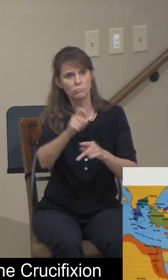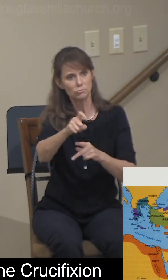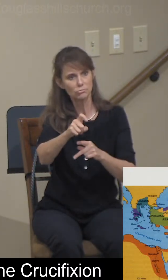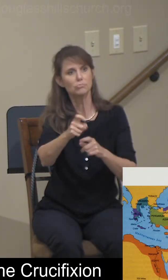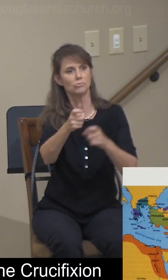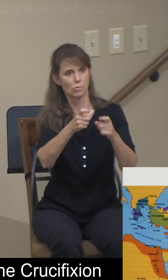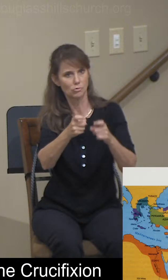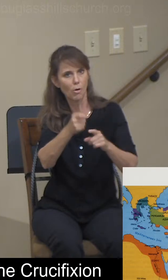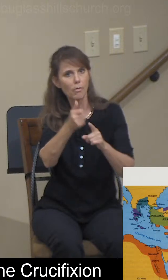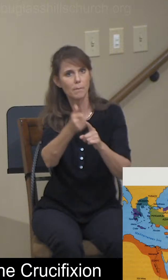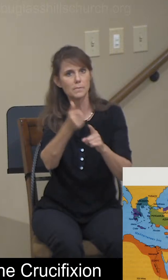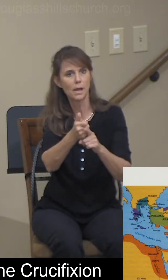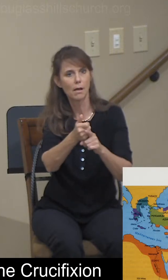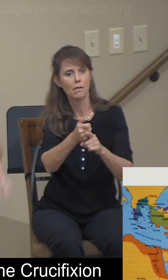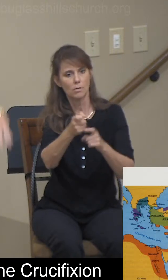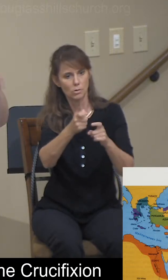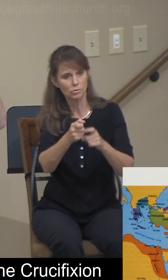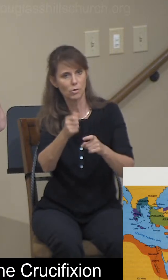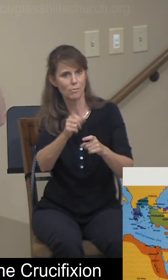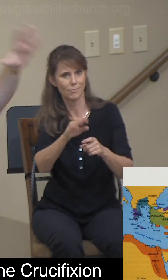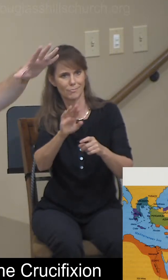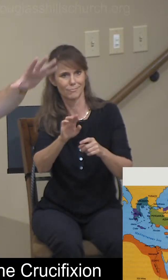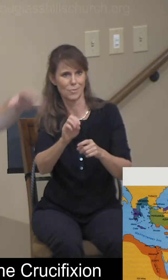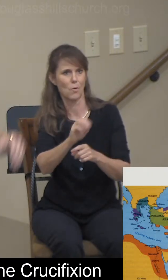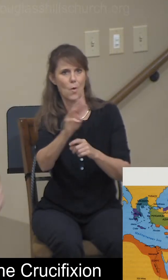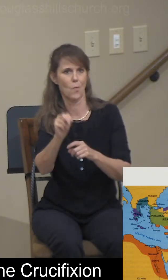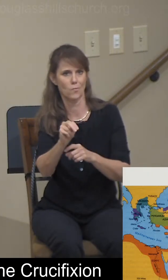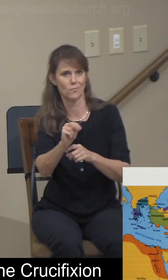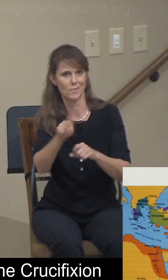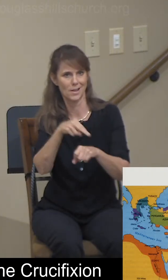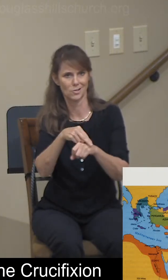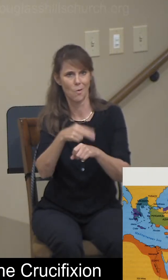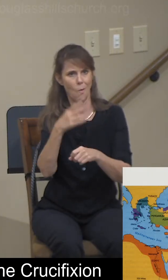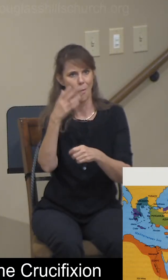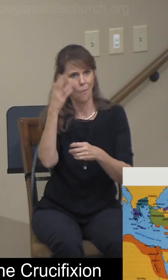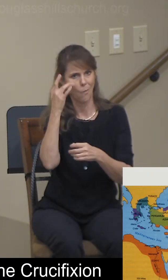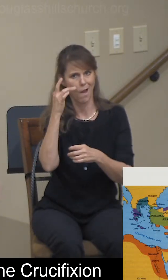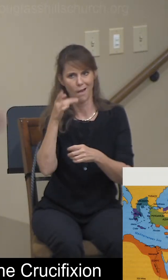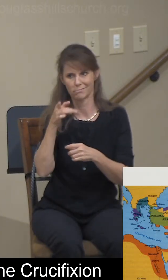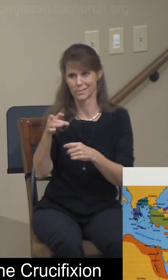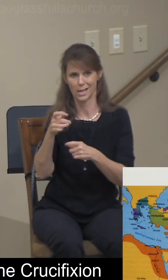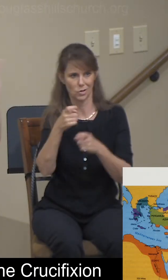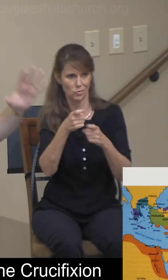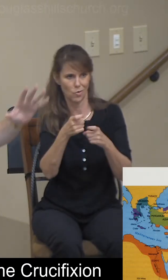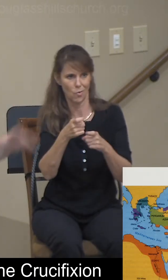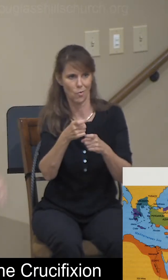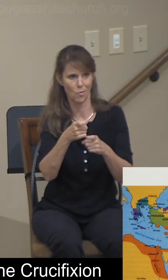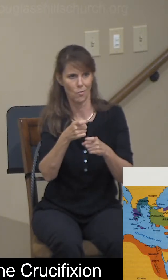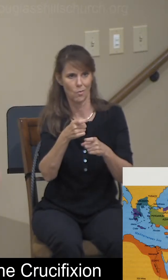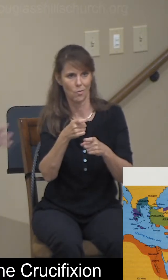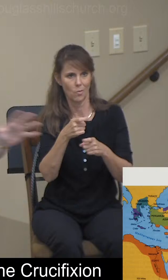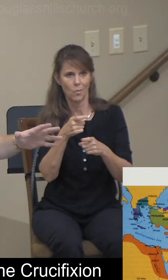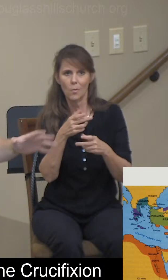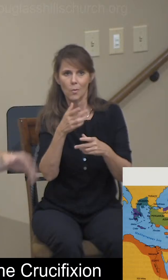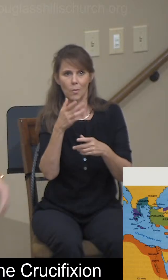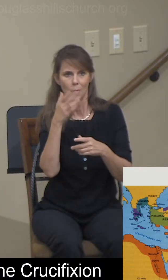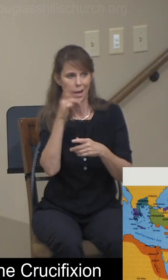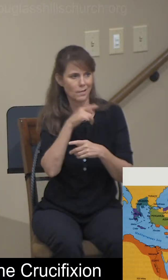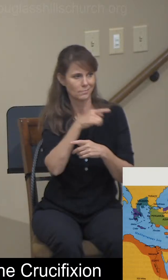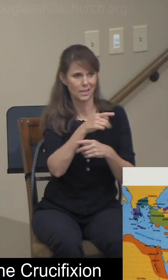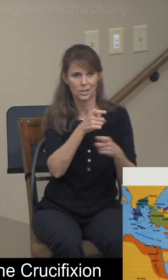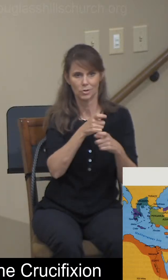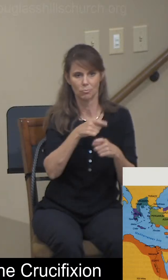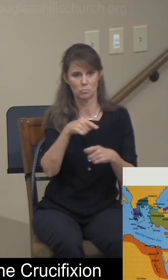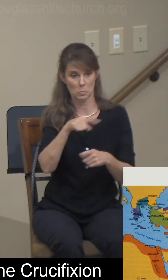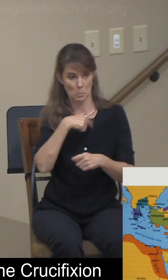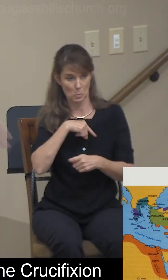destiny, who should control their own nation state. Why is it that we're subject to these Hellenistic outside influences? When we're the chosen people of